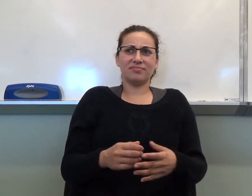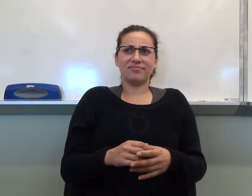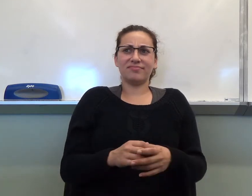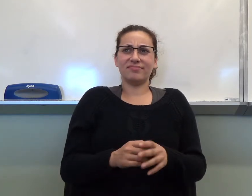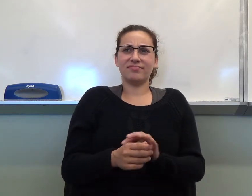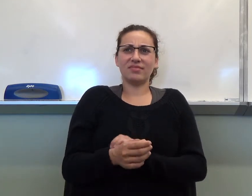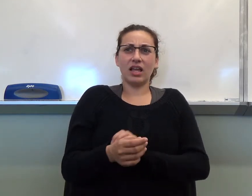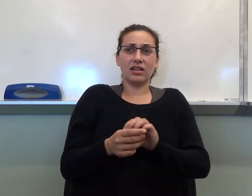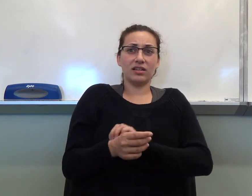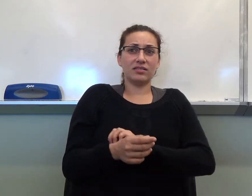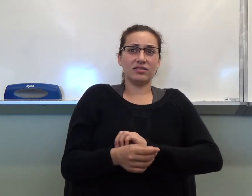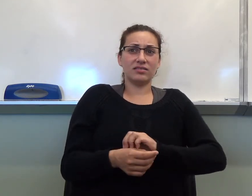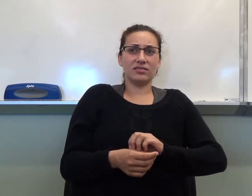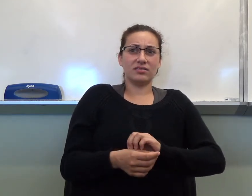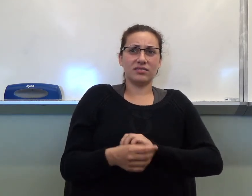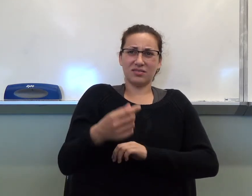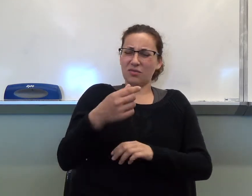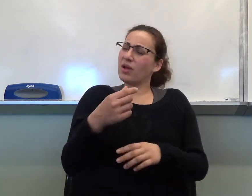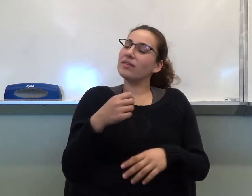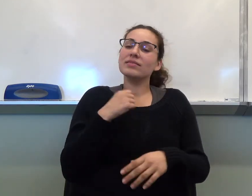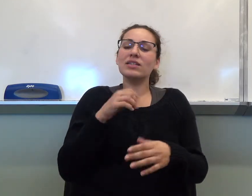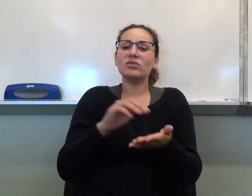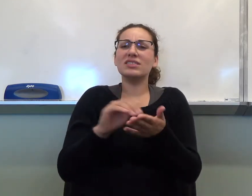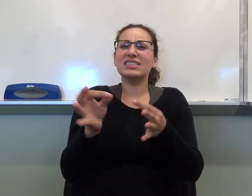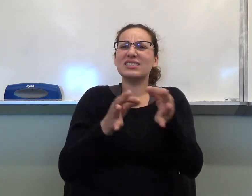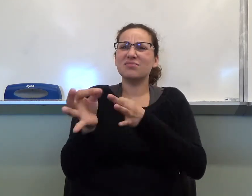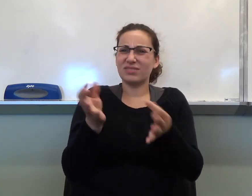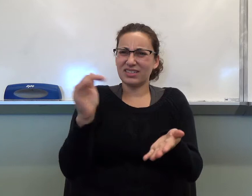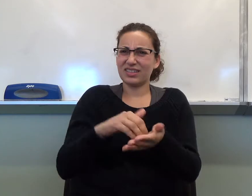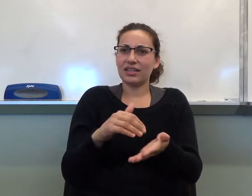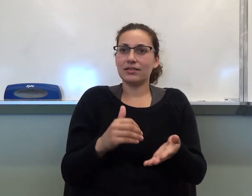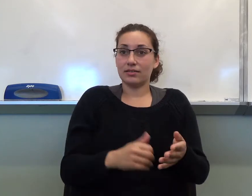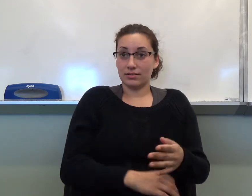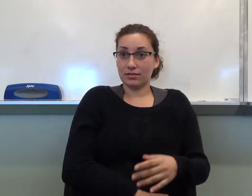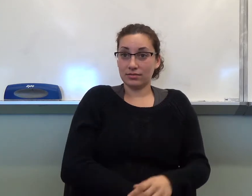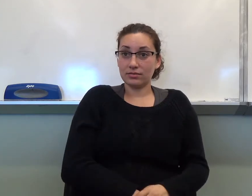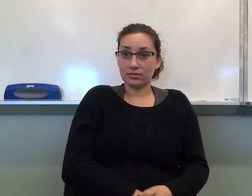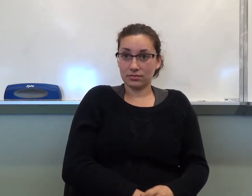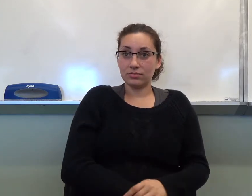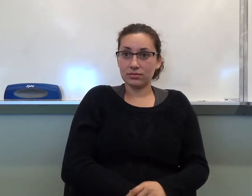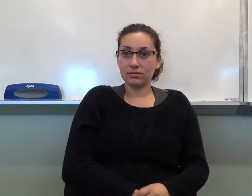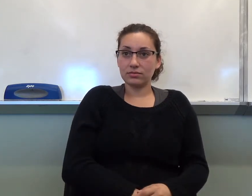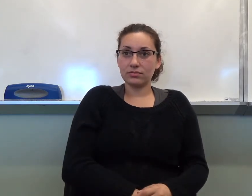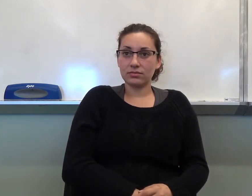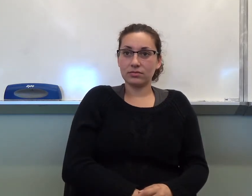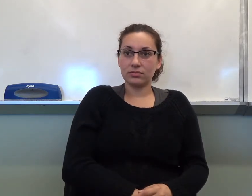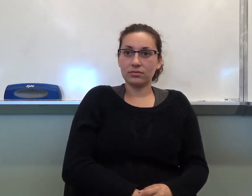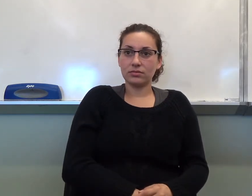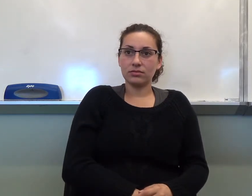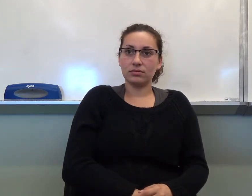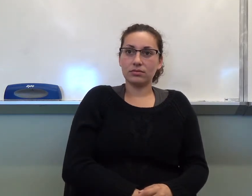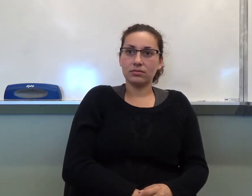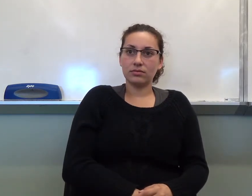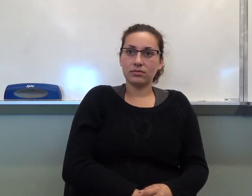go. All right, the table to convert between is on page 443. So this is